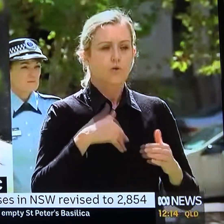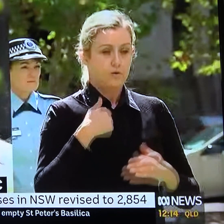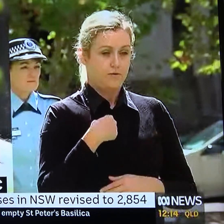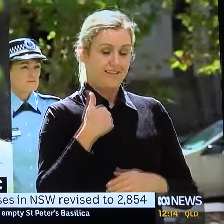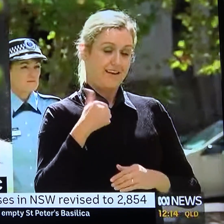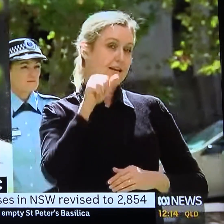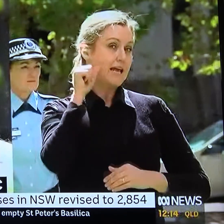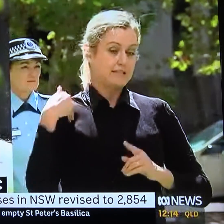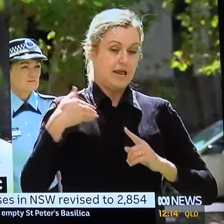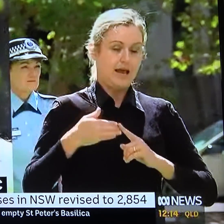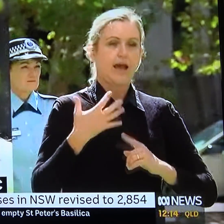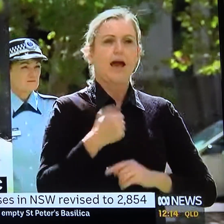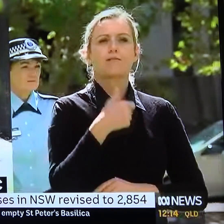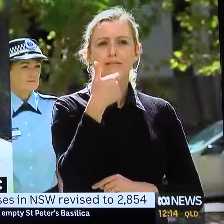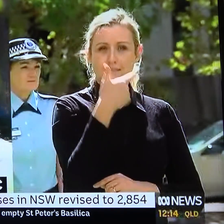2854.